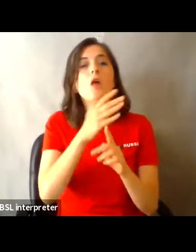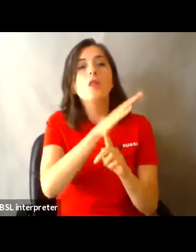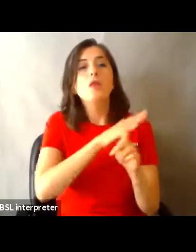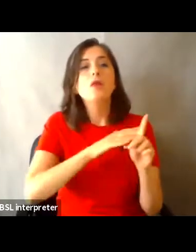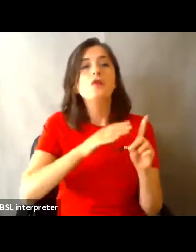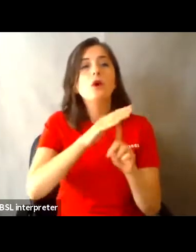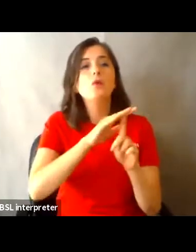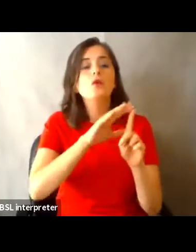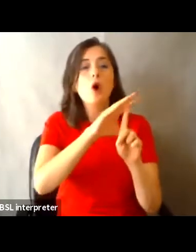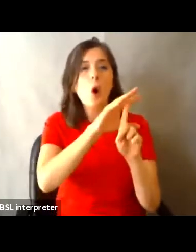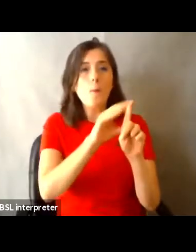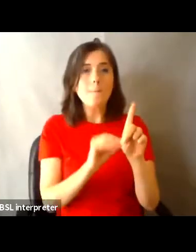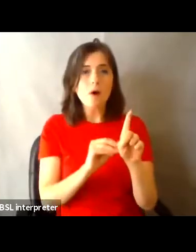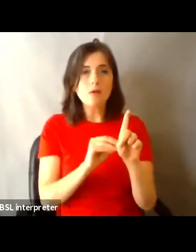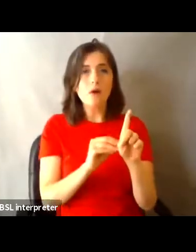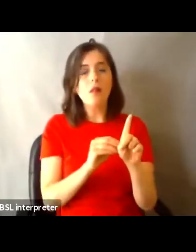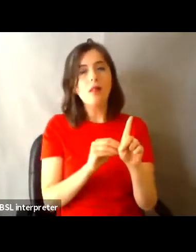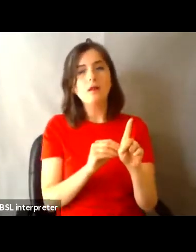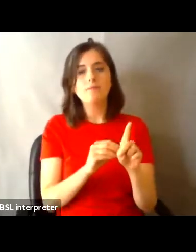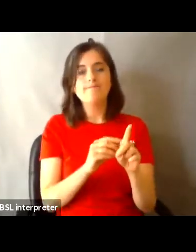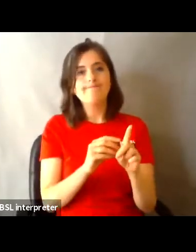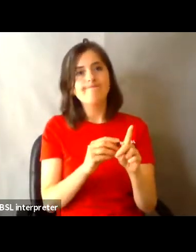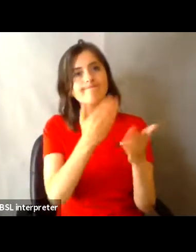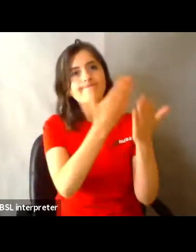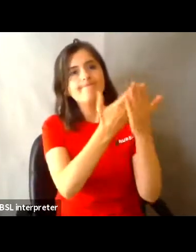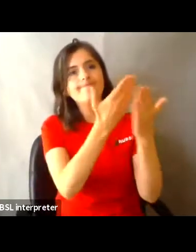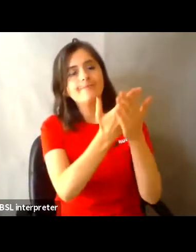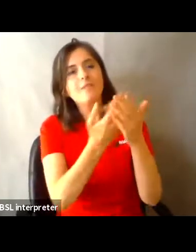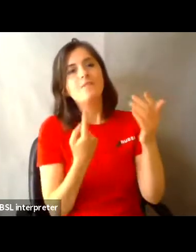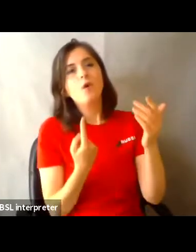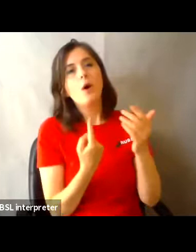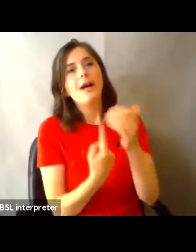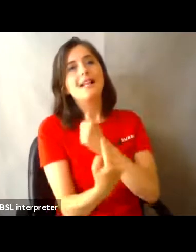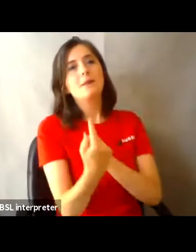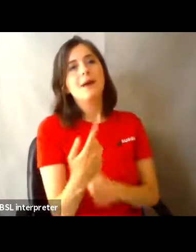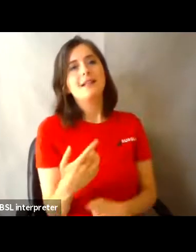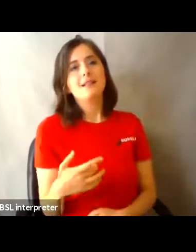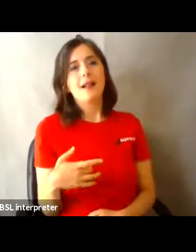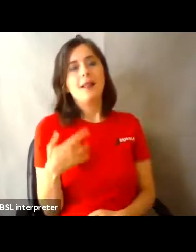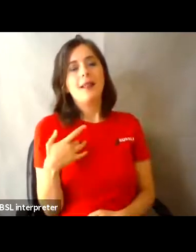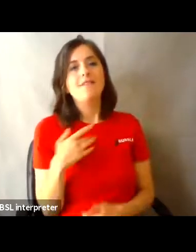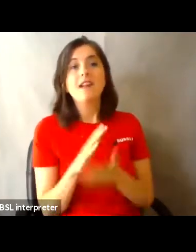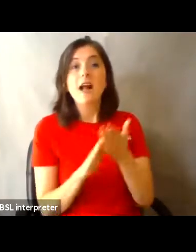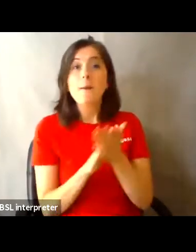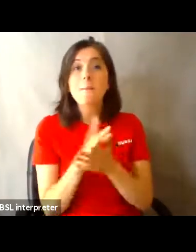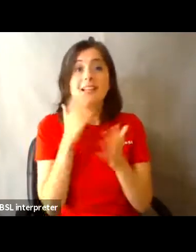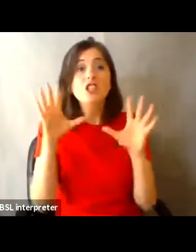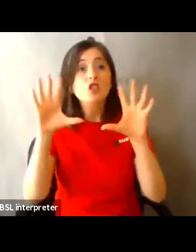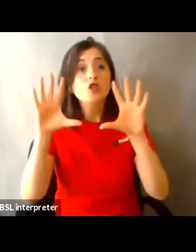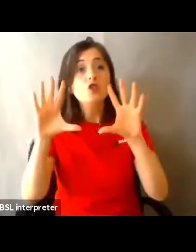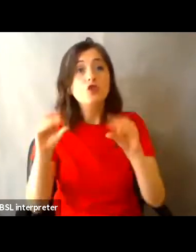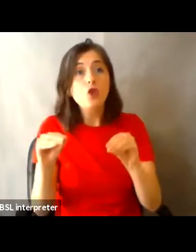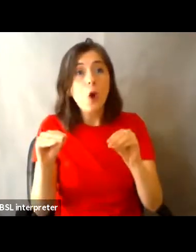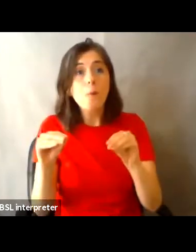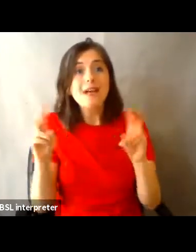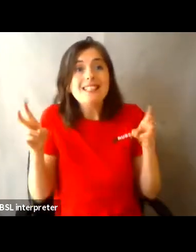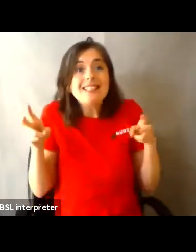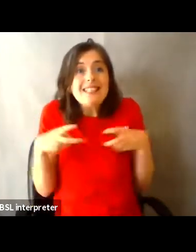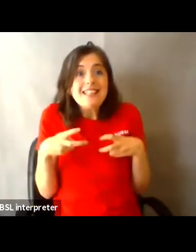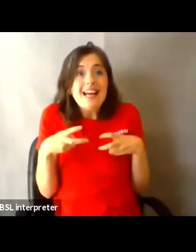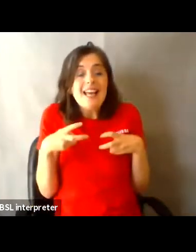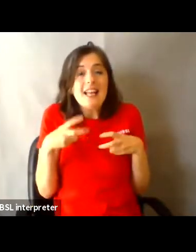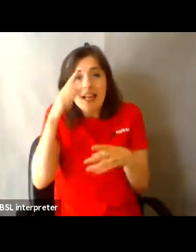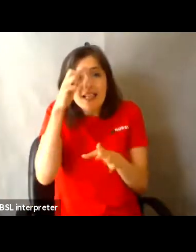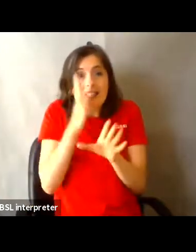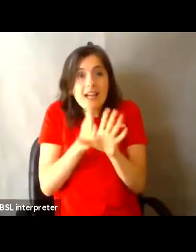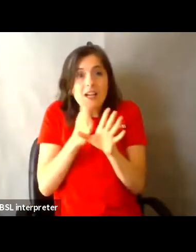model's call for independent living means an end to detaining us in psychiatric hospitals against our will and